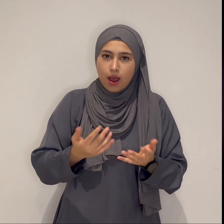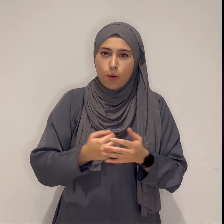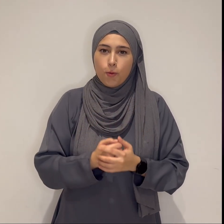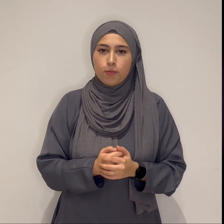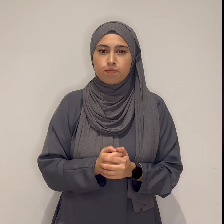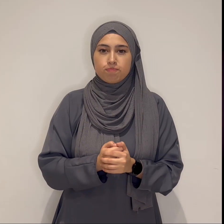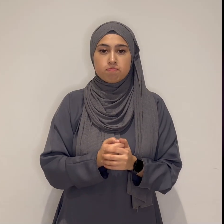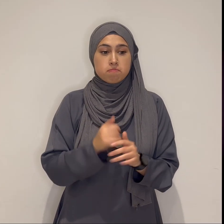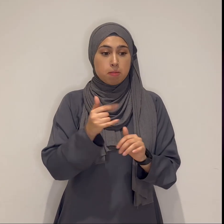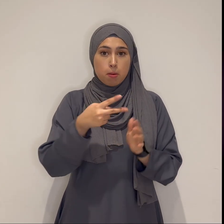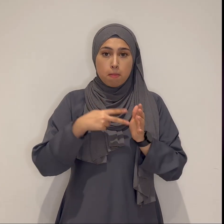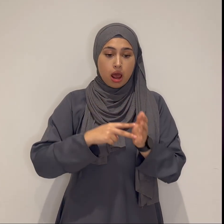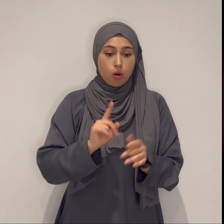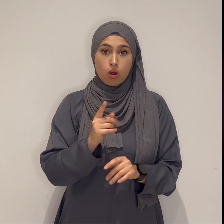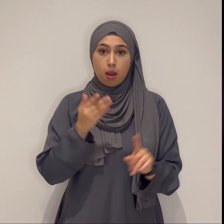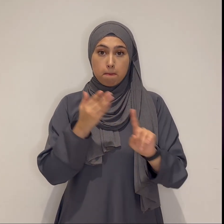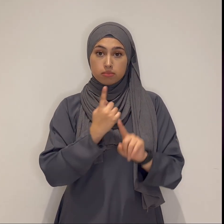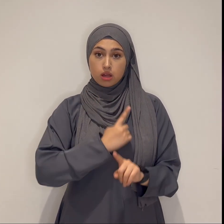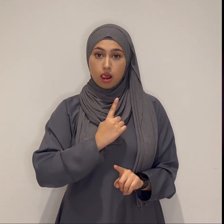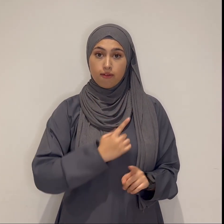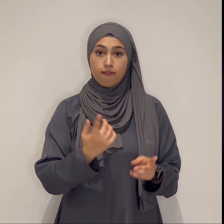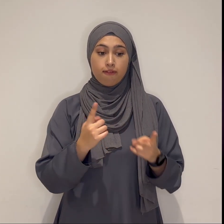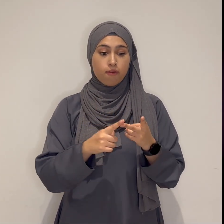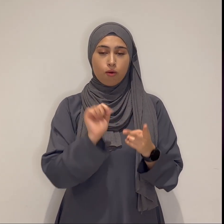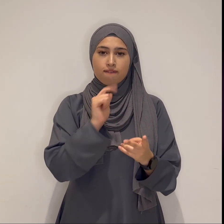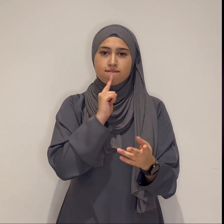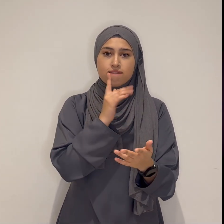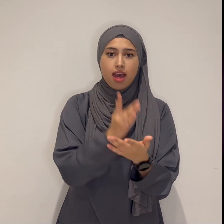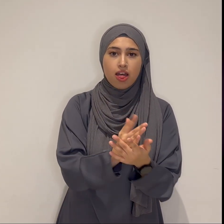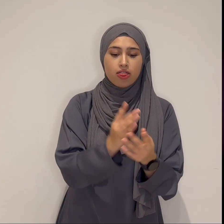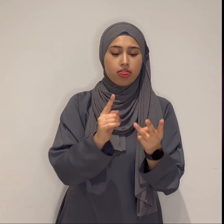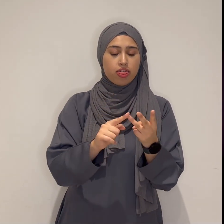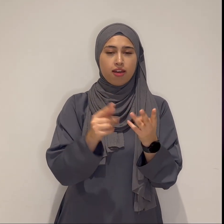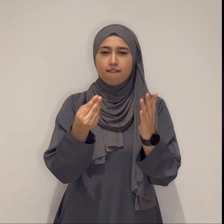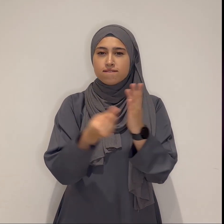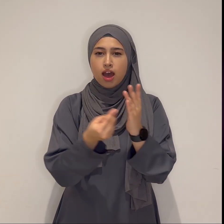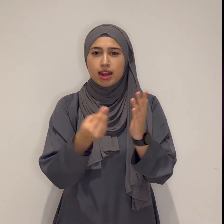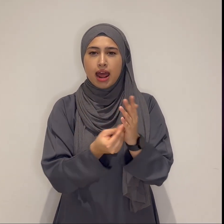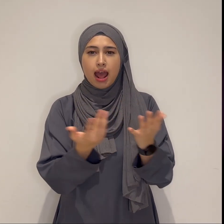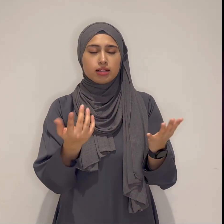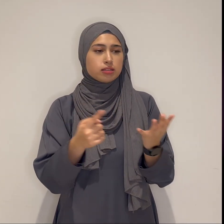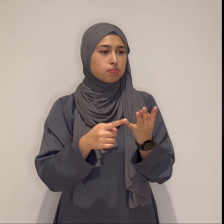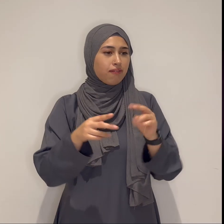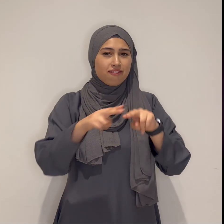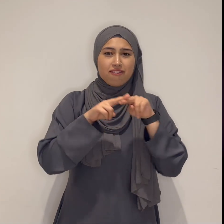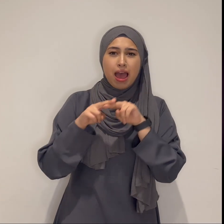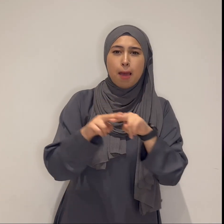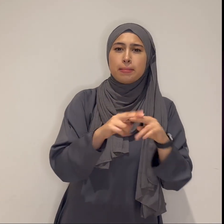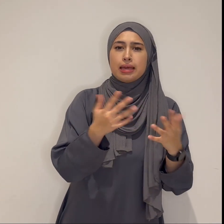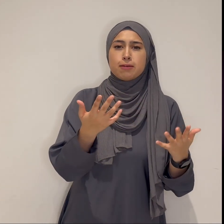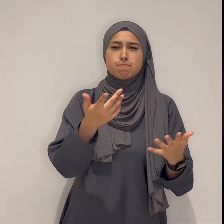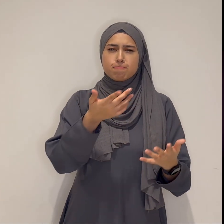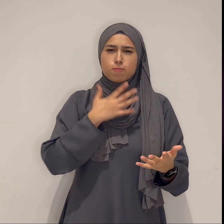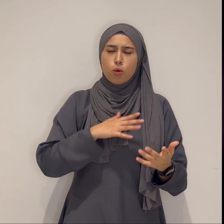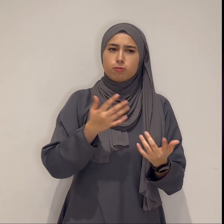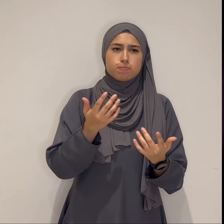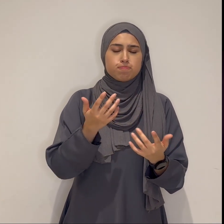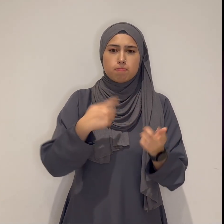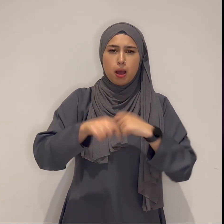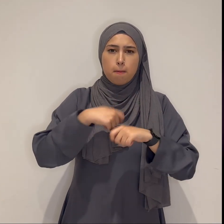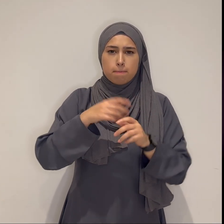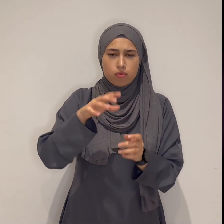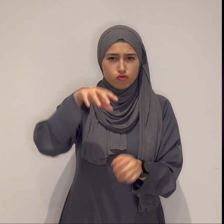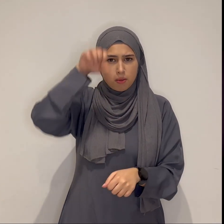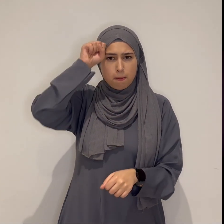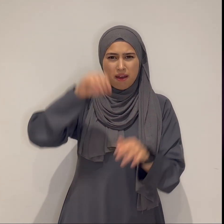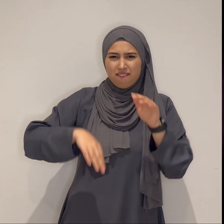planning. Whether it's for yourself, whether it's for your deen, whether it's for your finances, whether it's for your family, whether Allah subhanahu wa